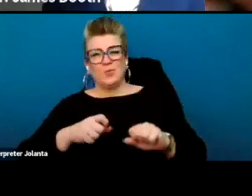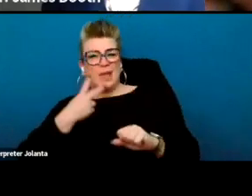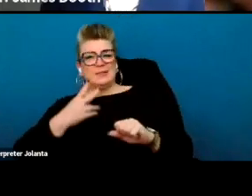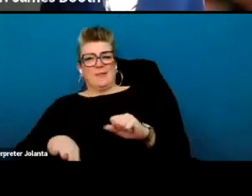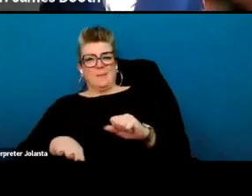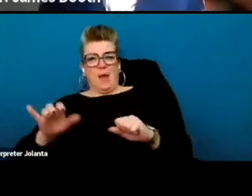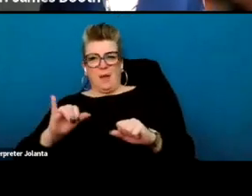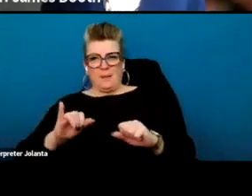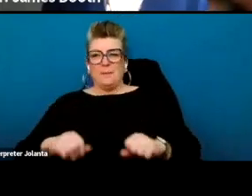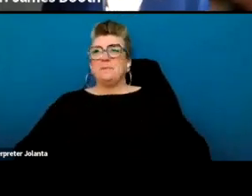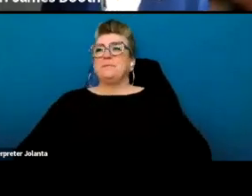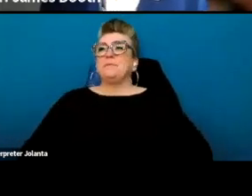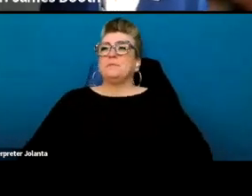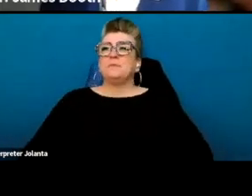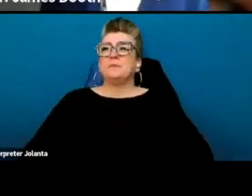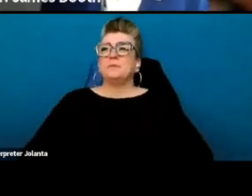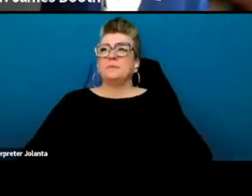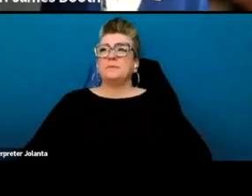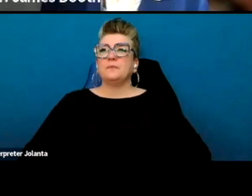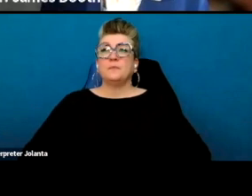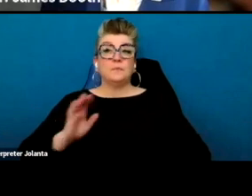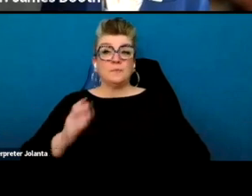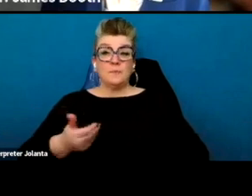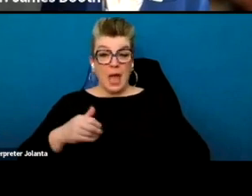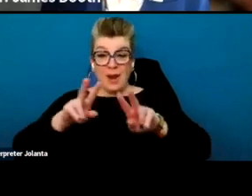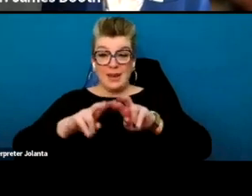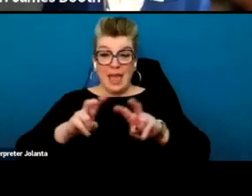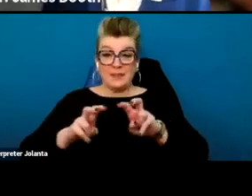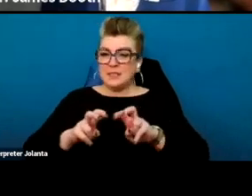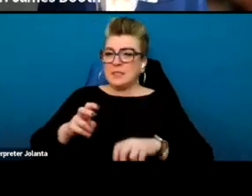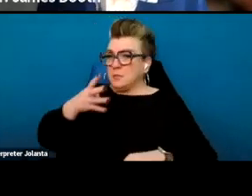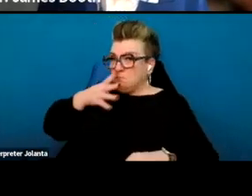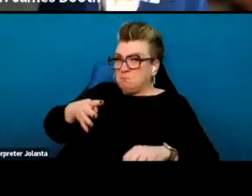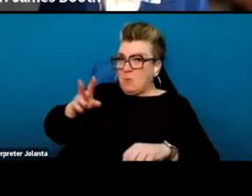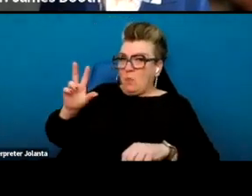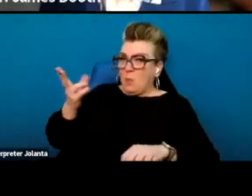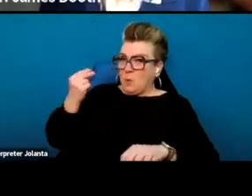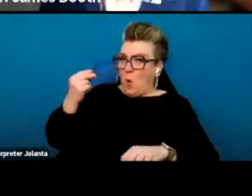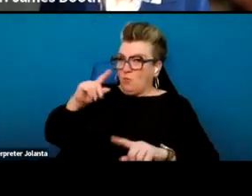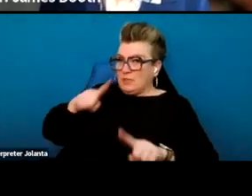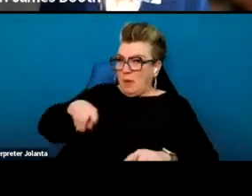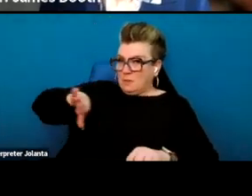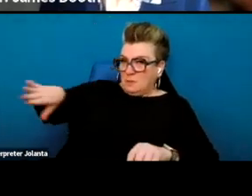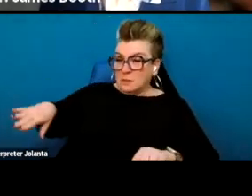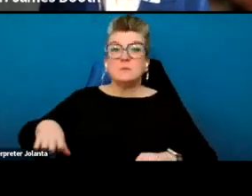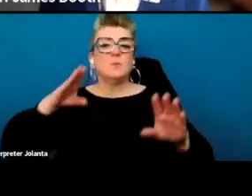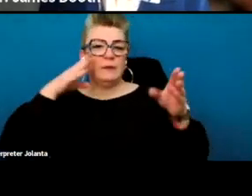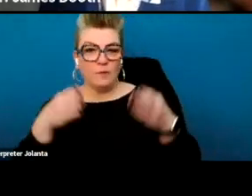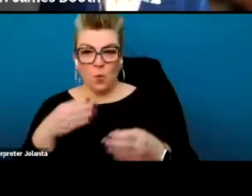In our analysis, we focused just on the yes responses. So the sentence tasks requiring yes